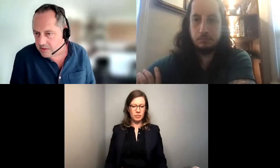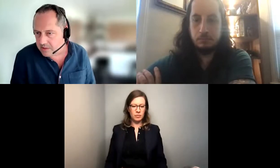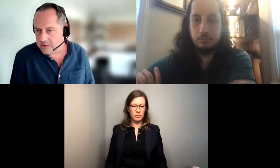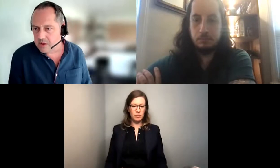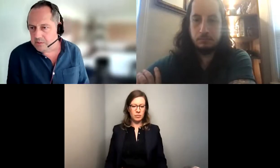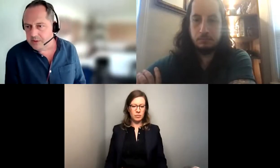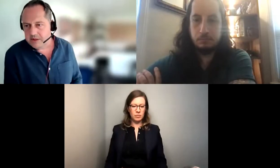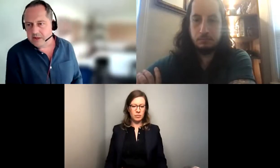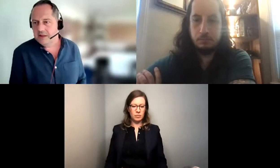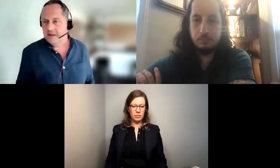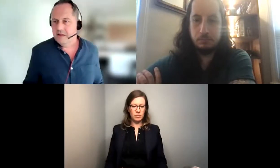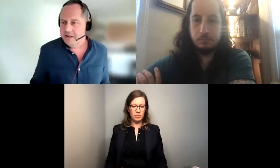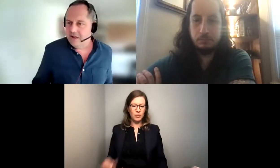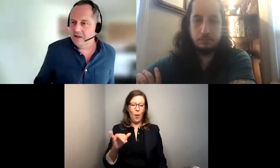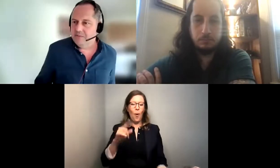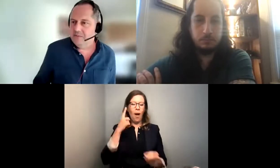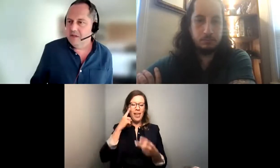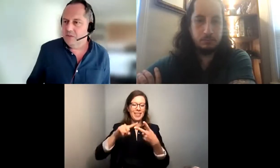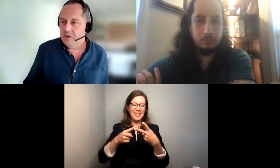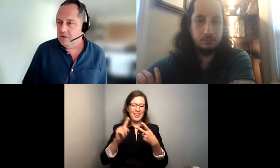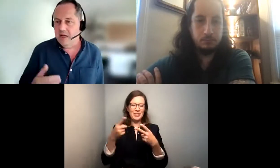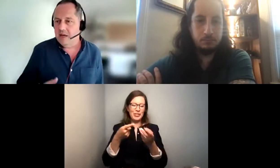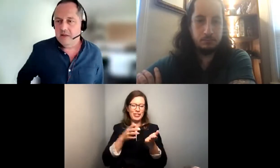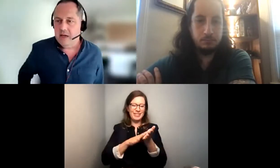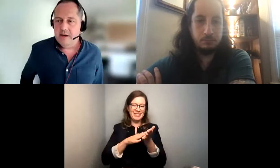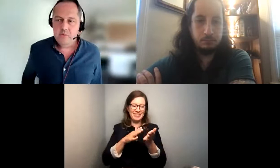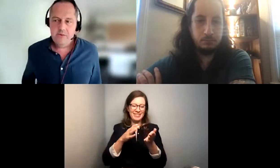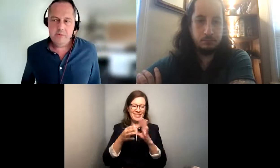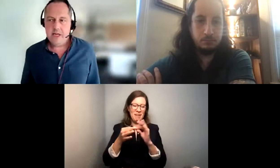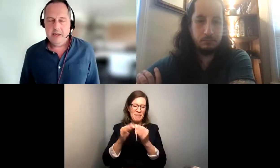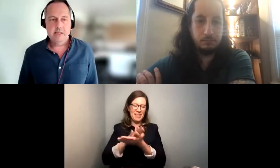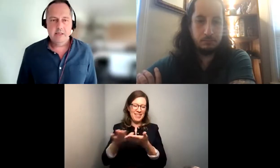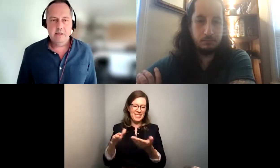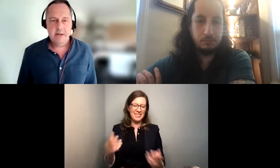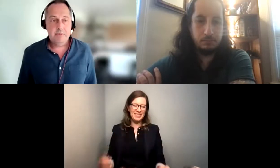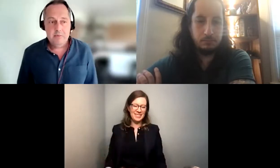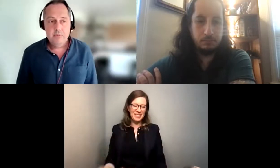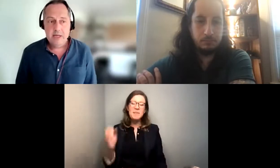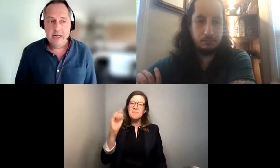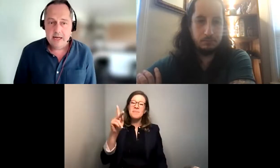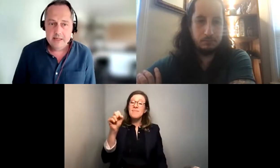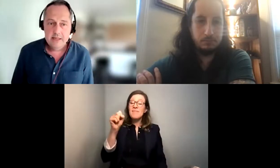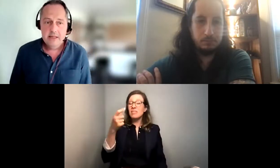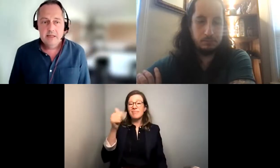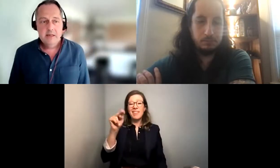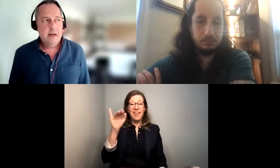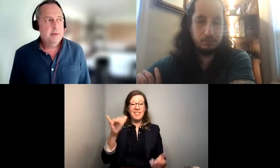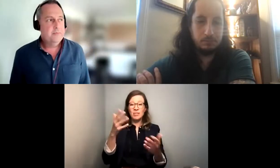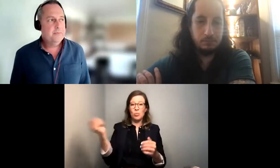Oh, that was a compliment, I think. Well, yeah, so the GAN is what everybody's getting excited about. The problem with the GAN